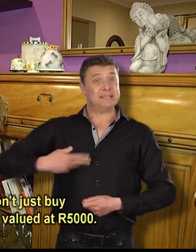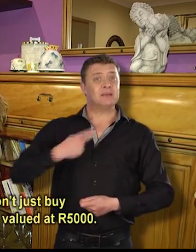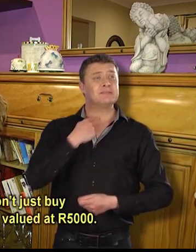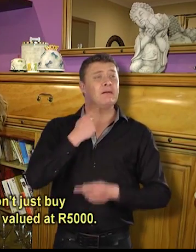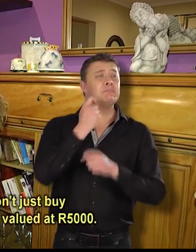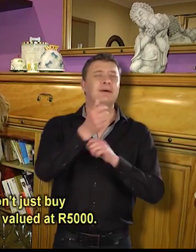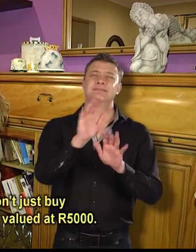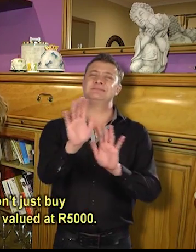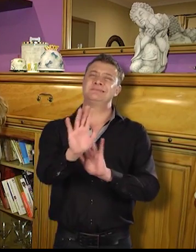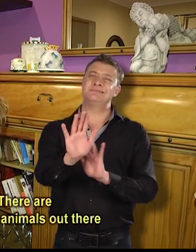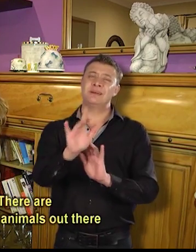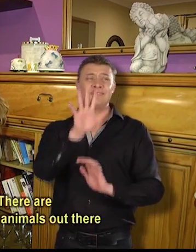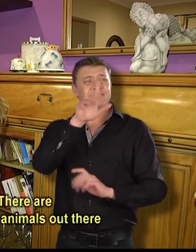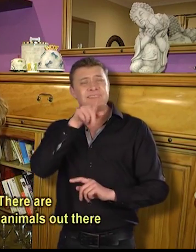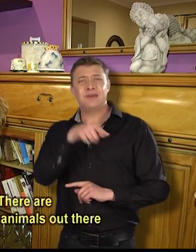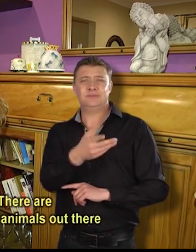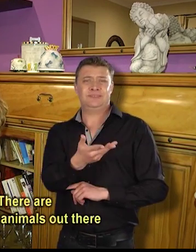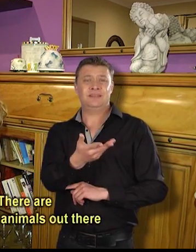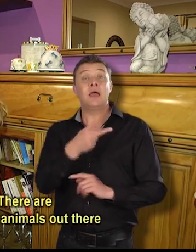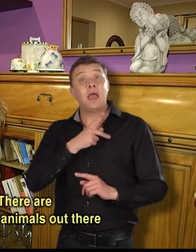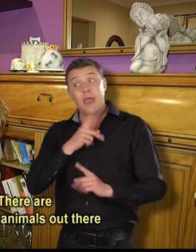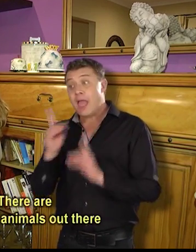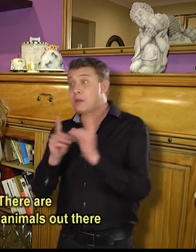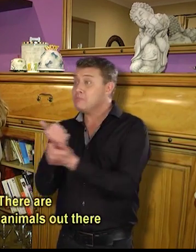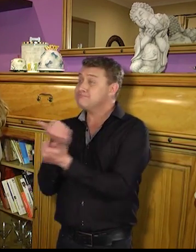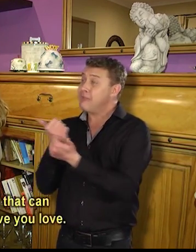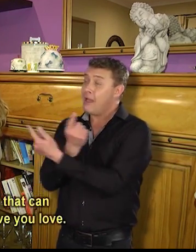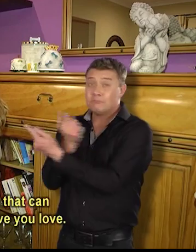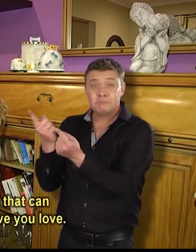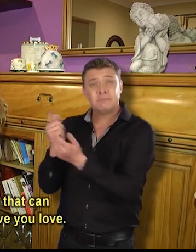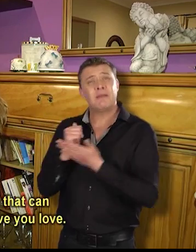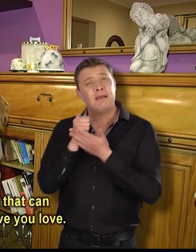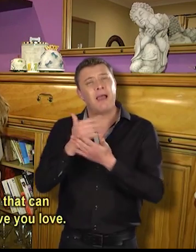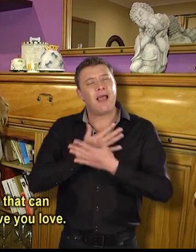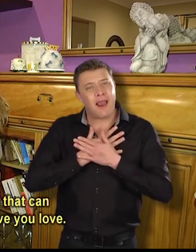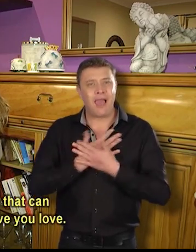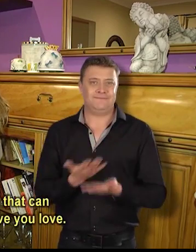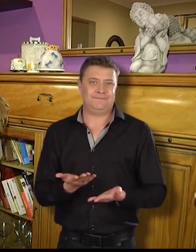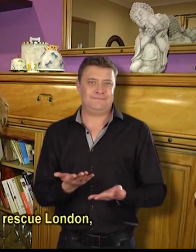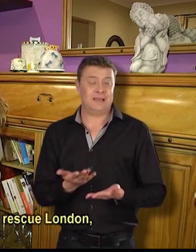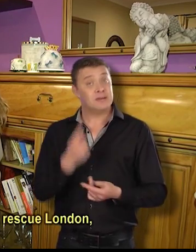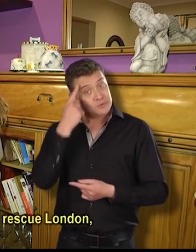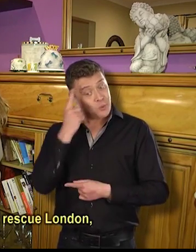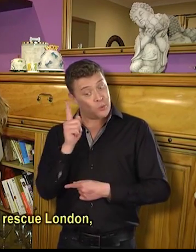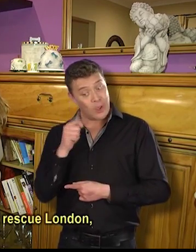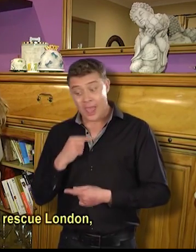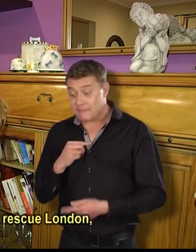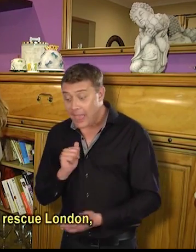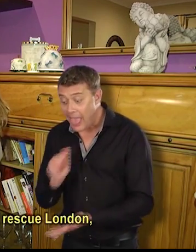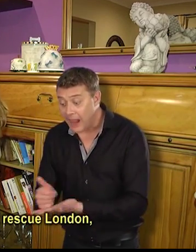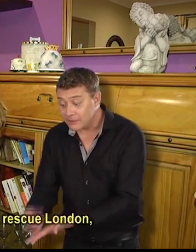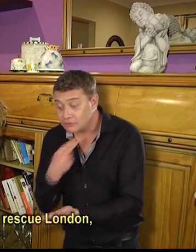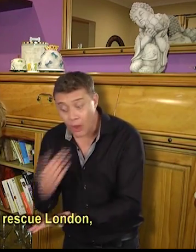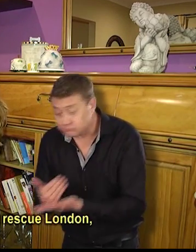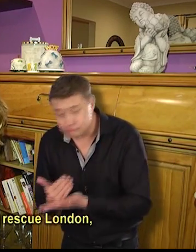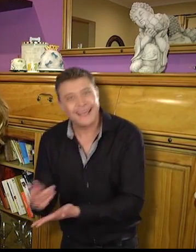worth 5,000 rand. Because there's so many animals out there that can give you love. And you know what? I